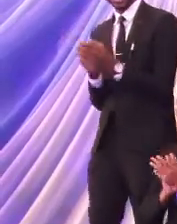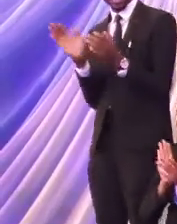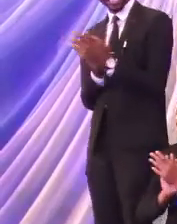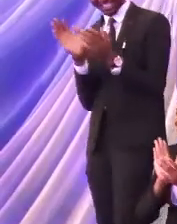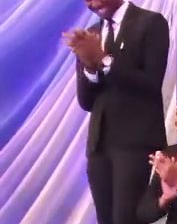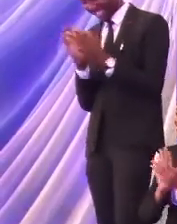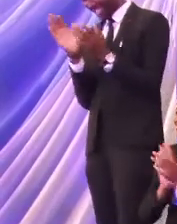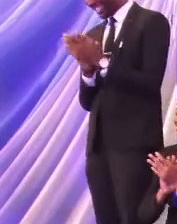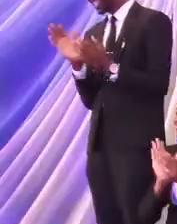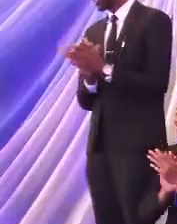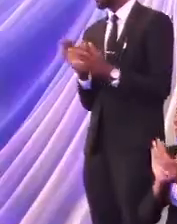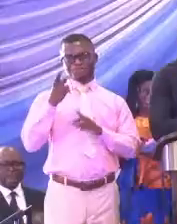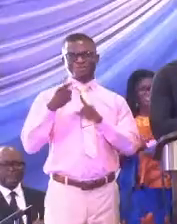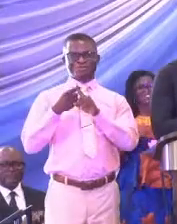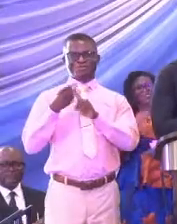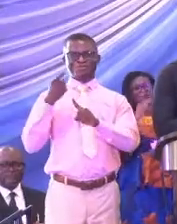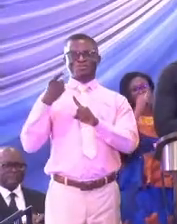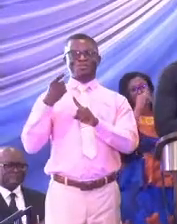So on behalf